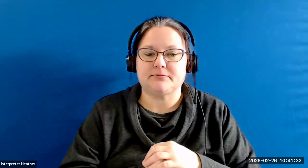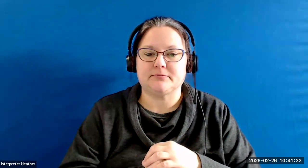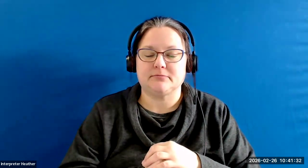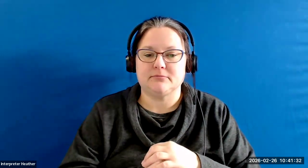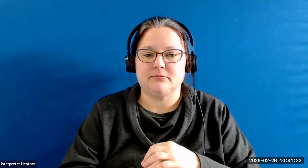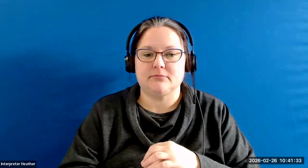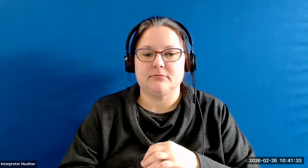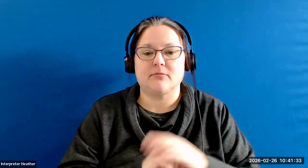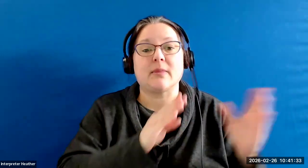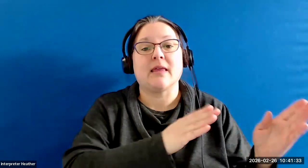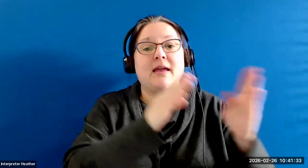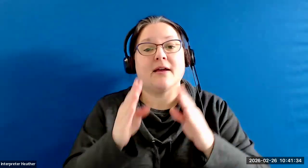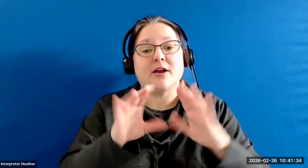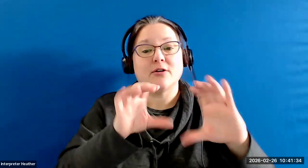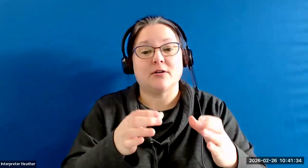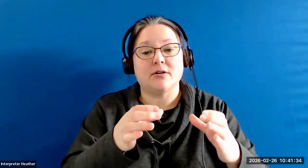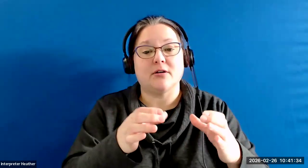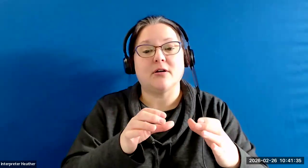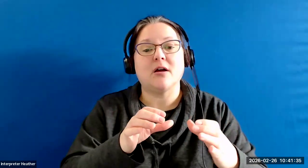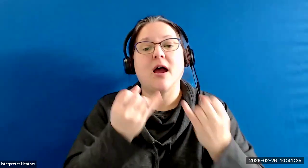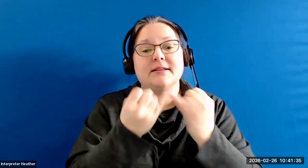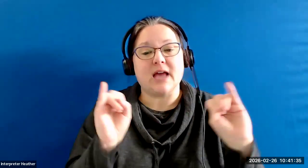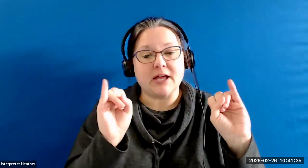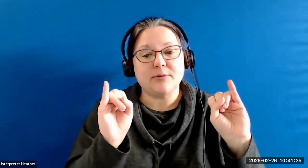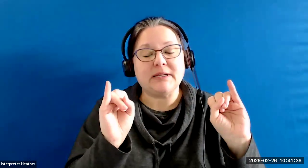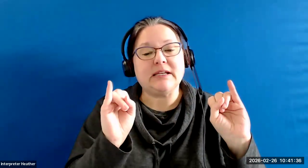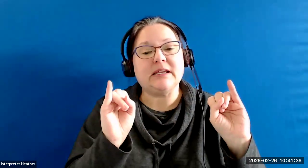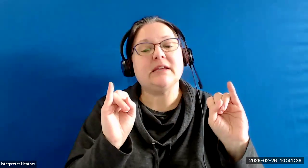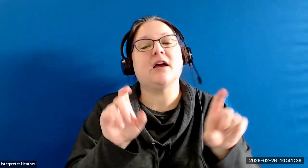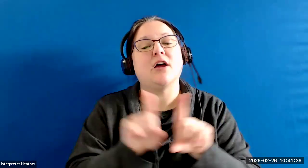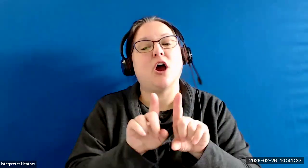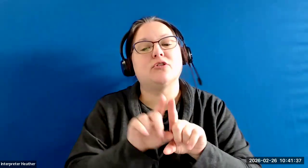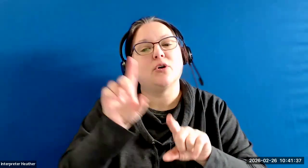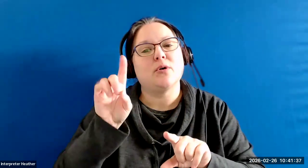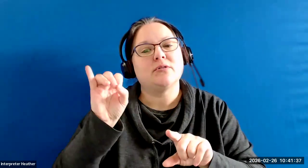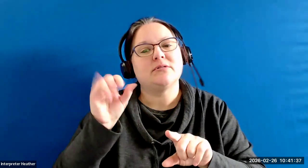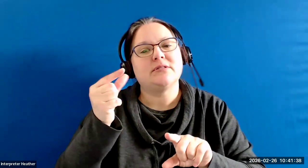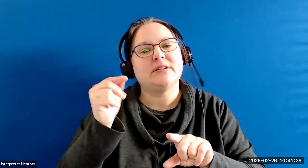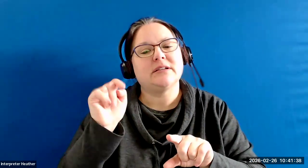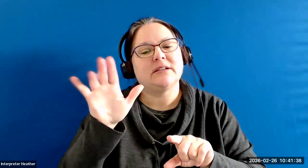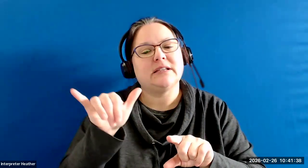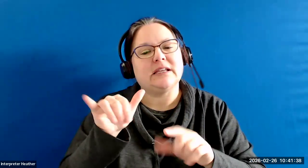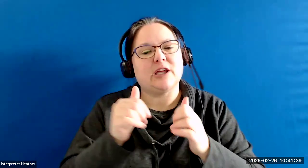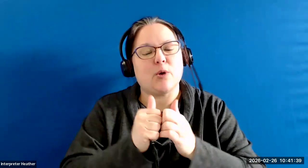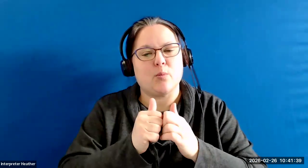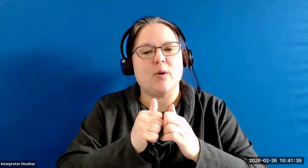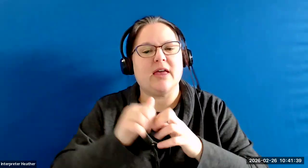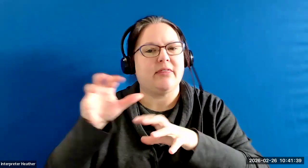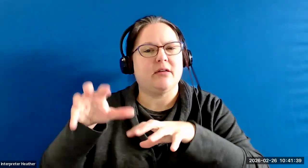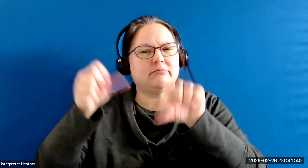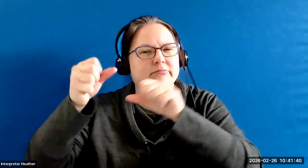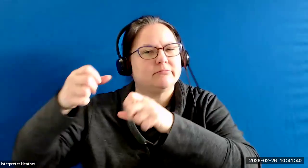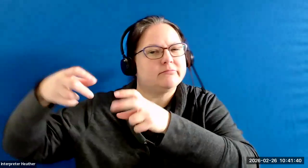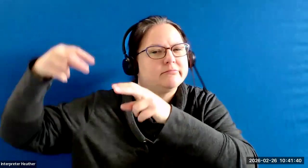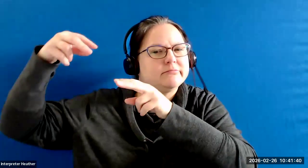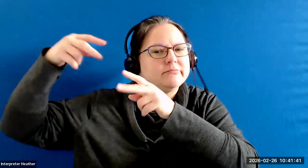And then autonomy and dignity over paternalism. Disabled folks, we know what is best for